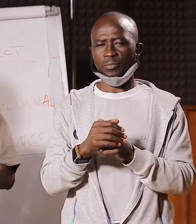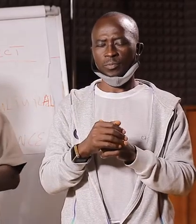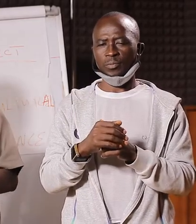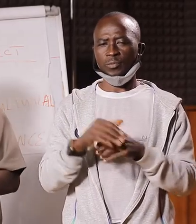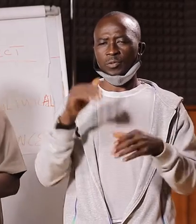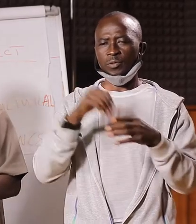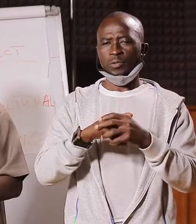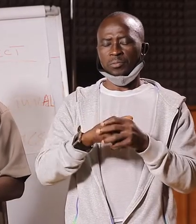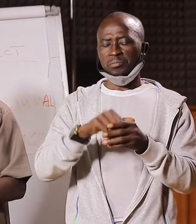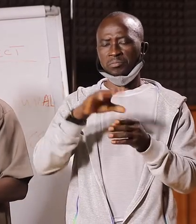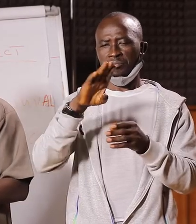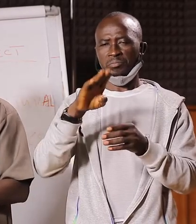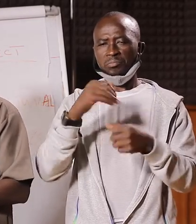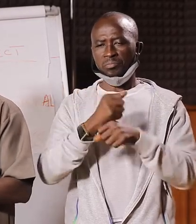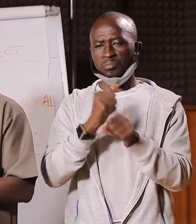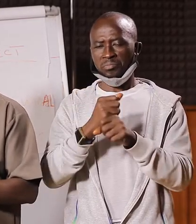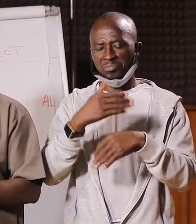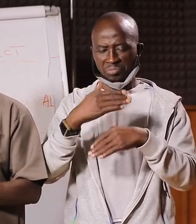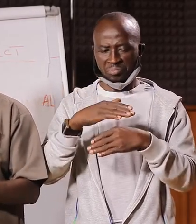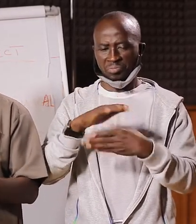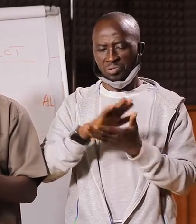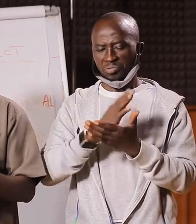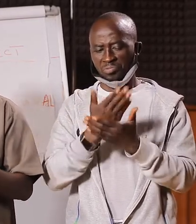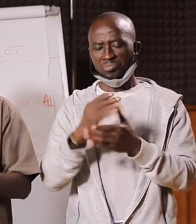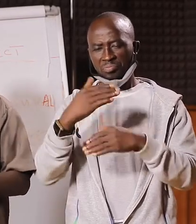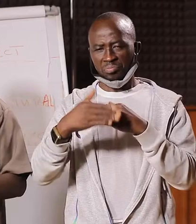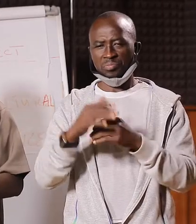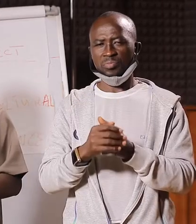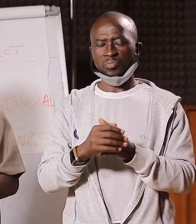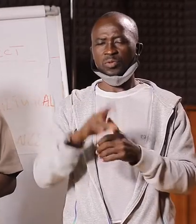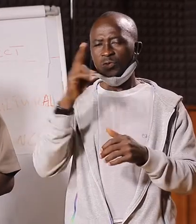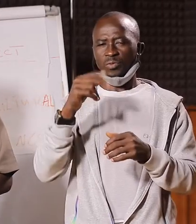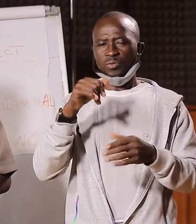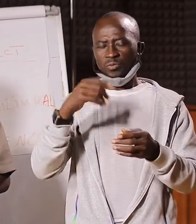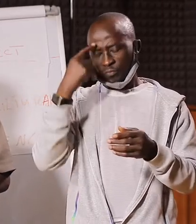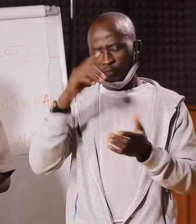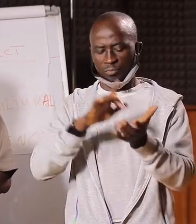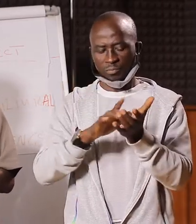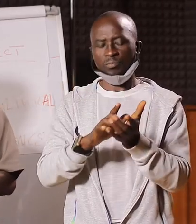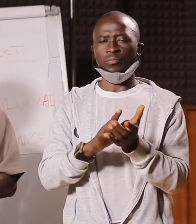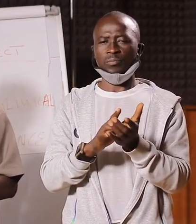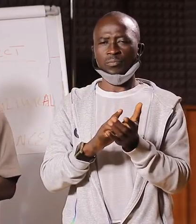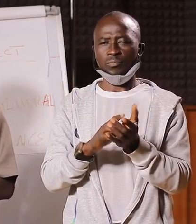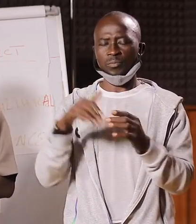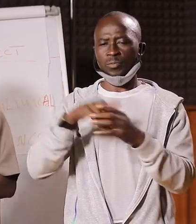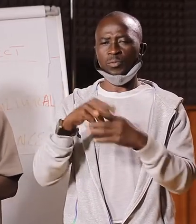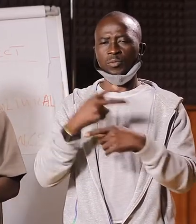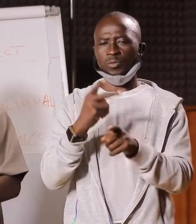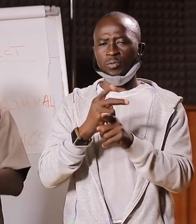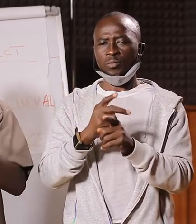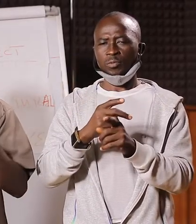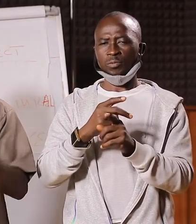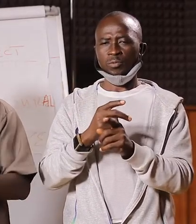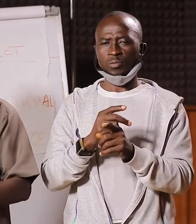in bakery. They are also used in our pharmaceutical industries, in the productions